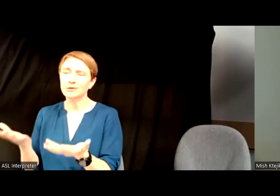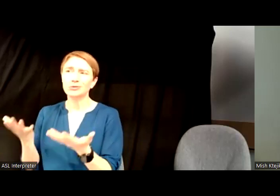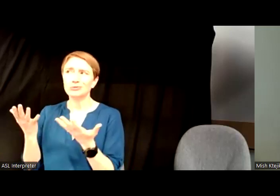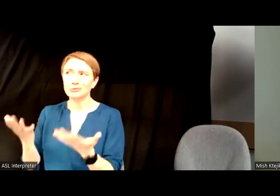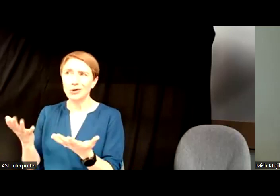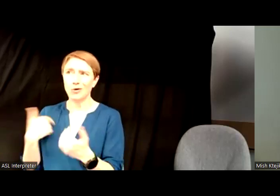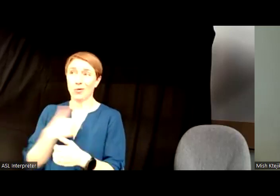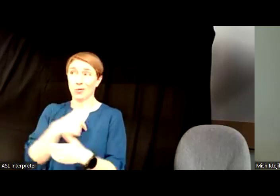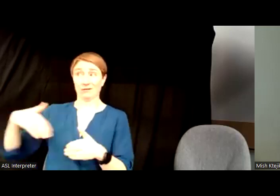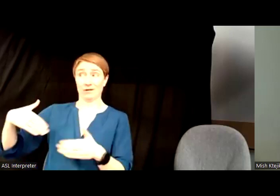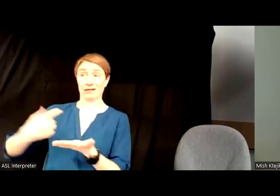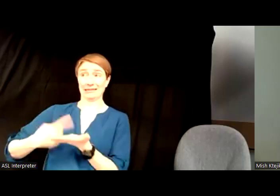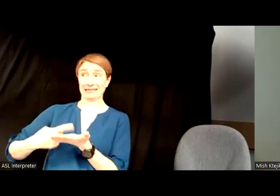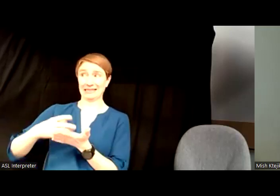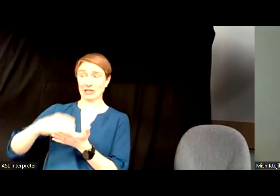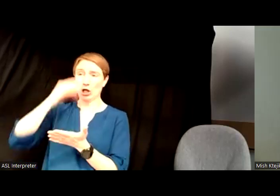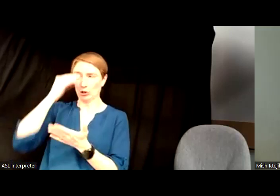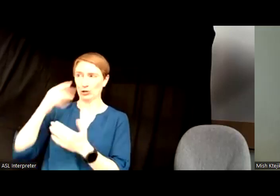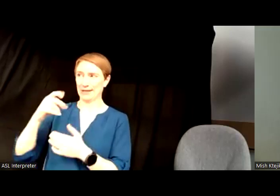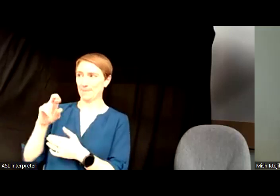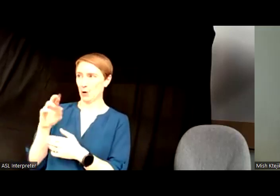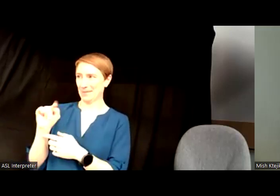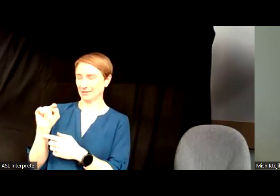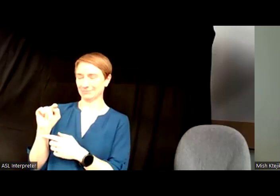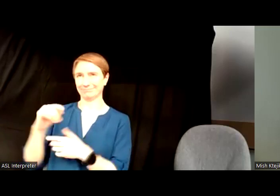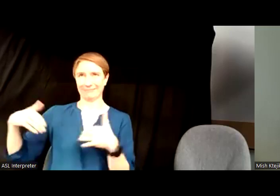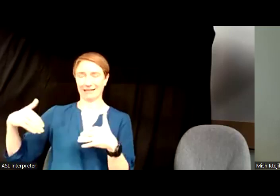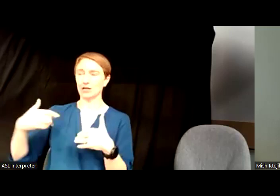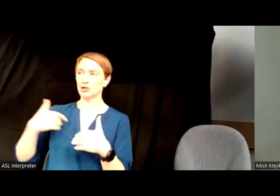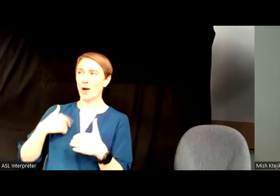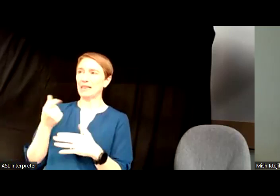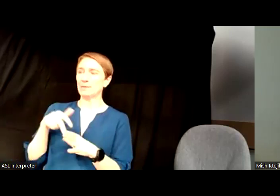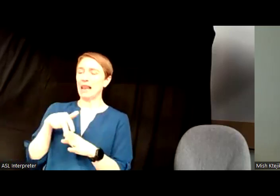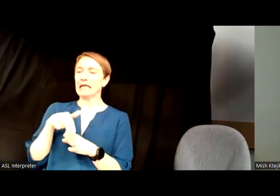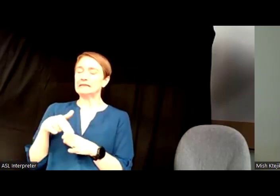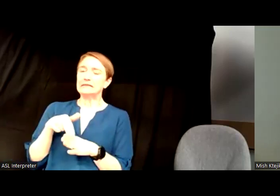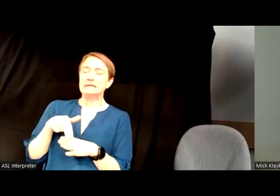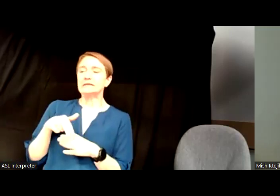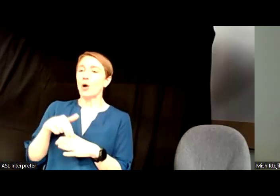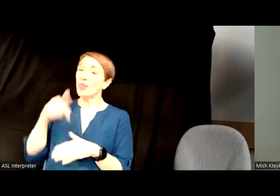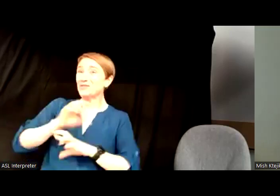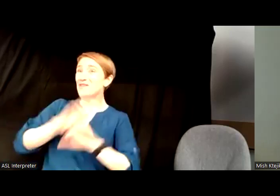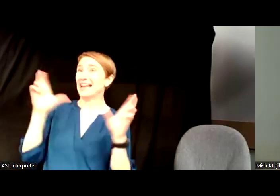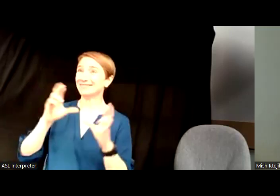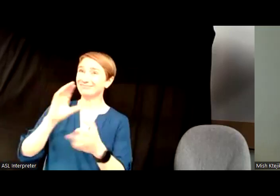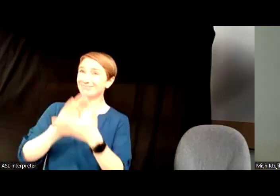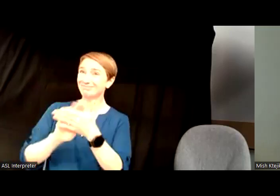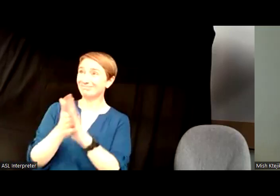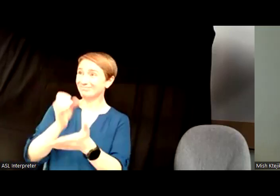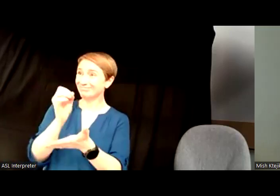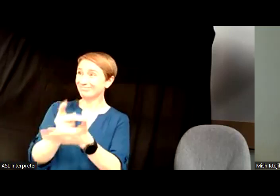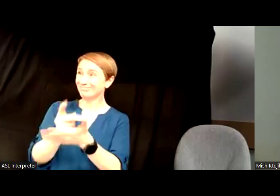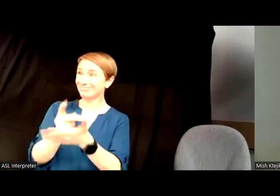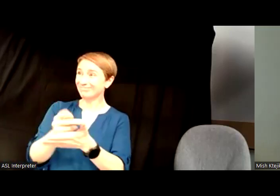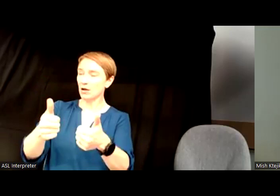since we haven't gotten to the learner's permit piece yet, I'm kind of apprehensive to say this is good to go. Because if we don't put